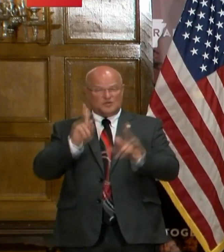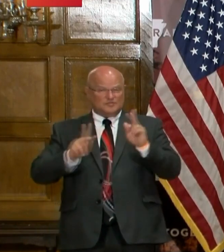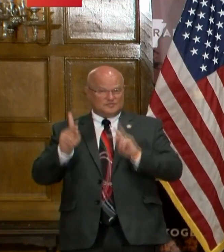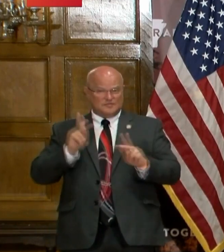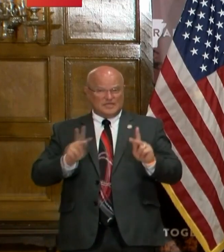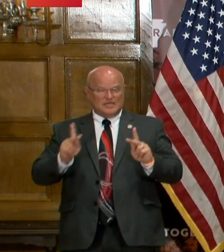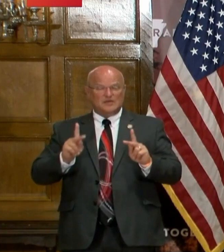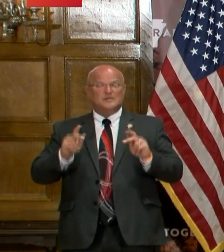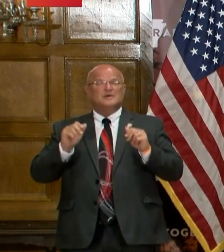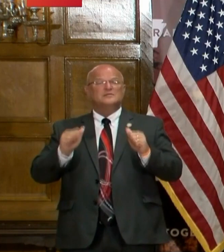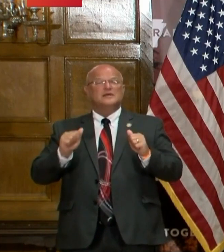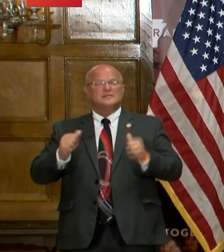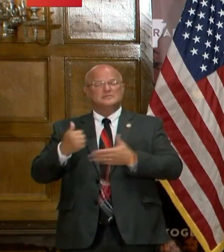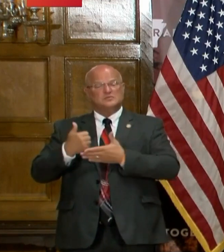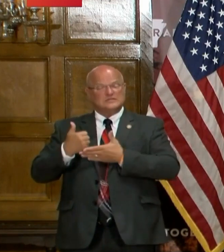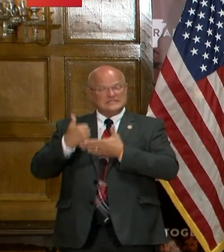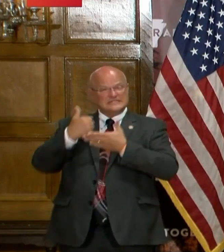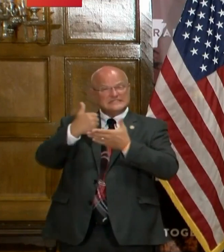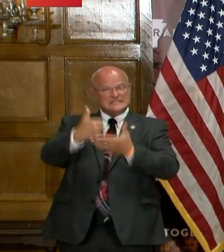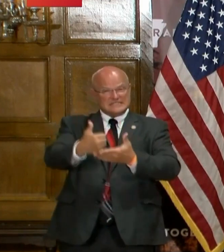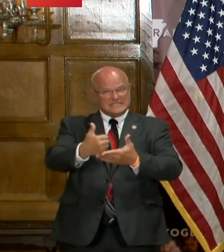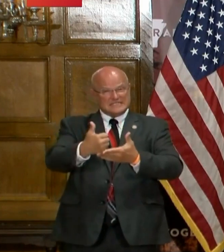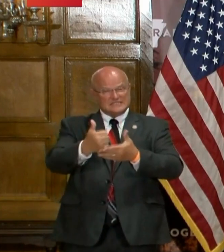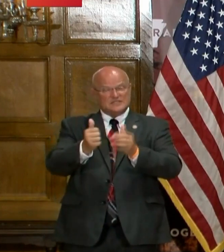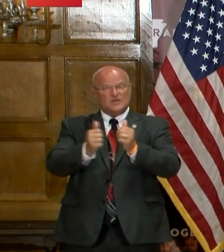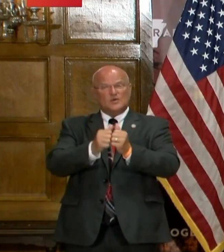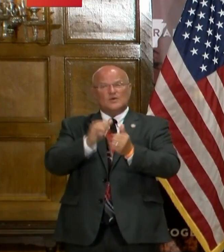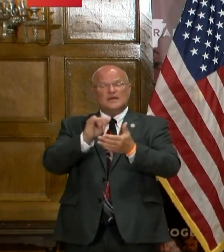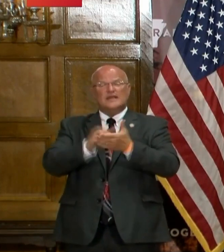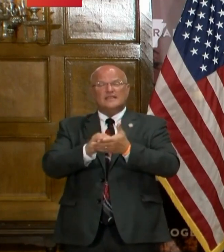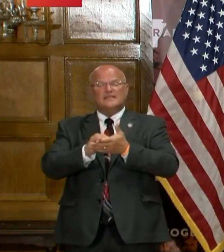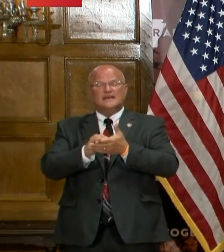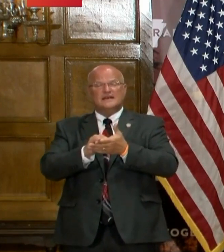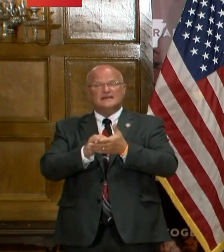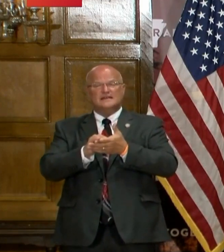assist in the, as medical